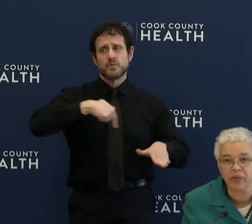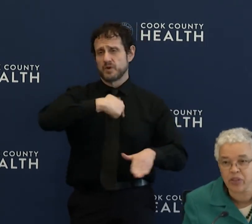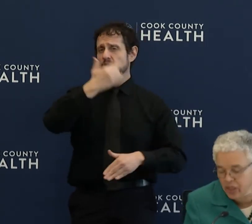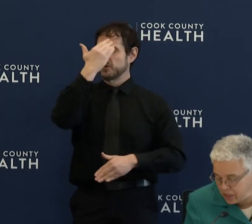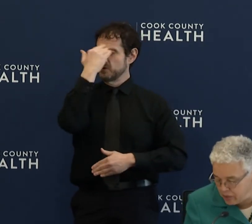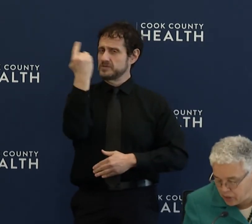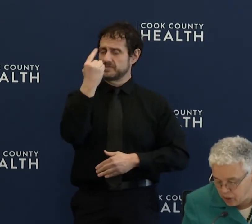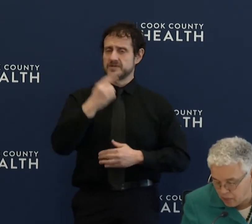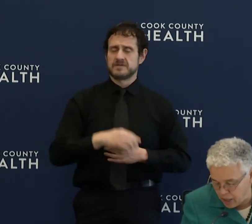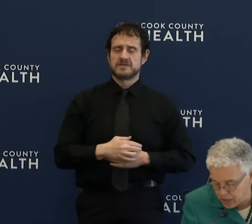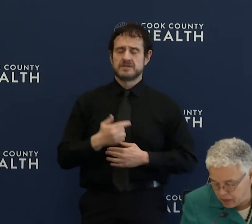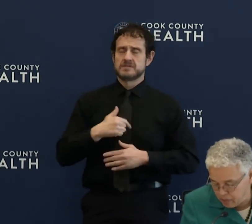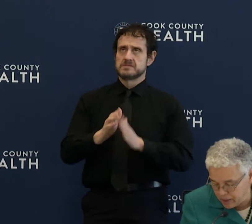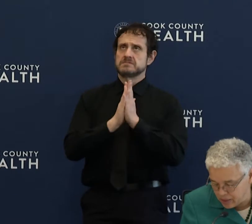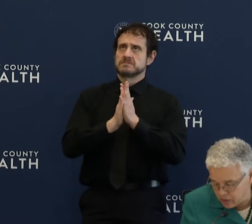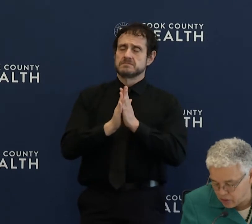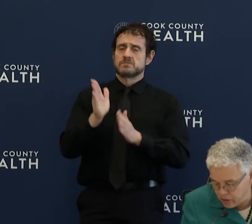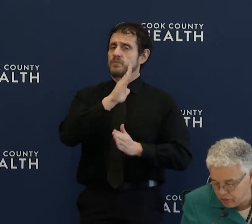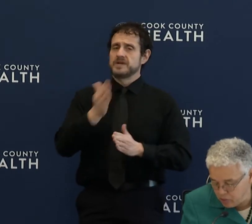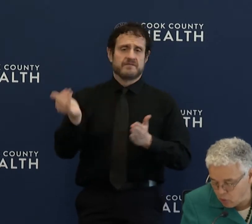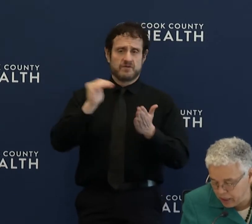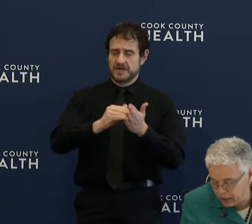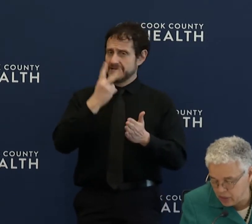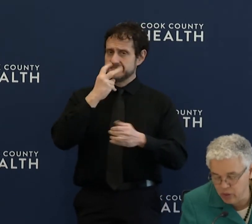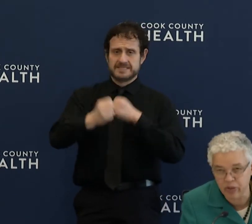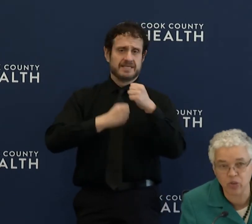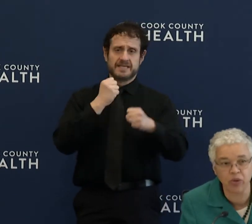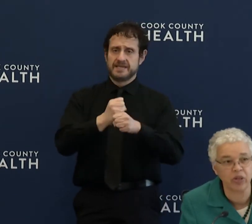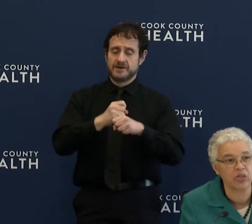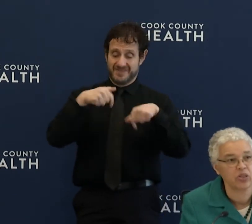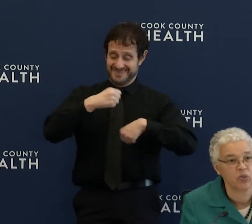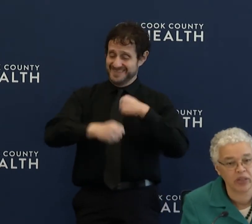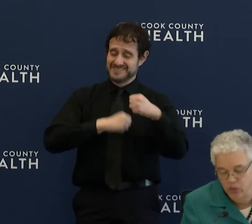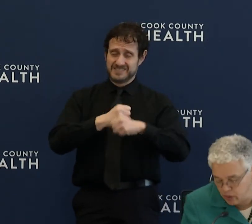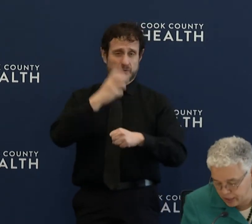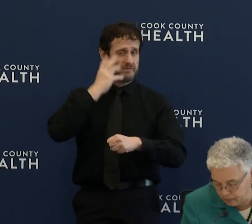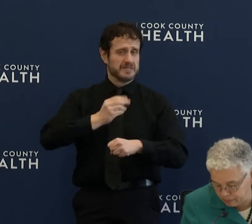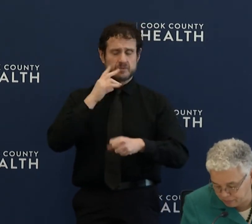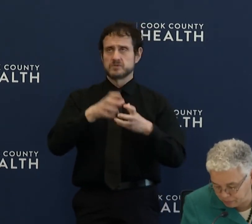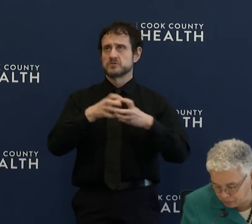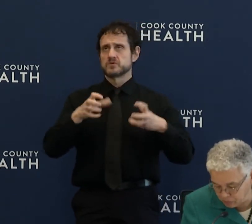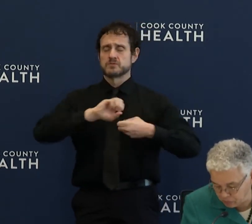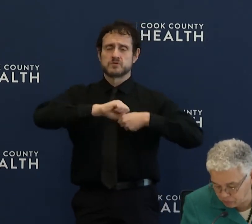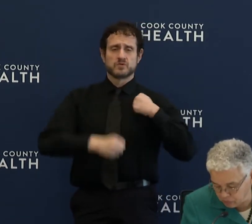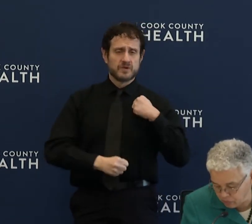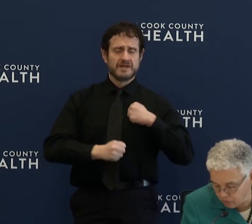May we never see another year marked by such grief and mourning as we've experienced in 2020.